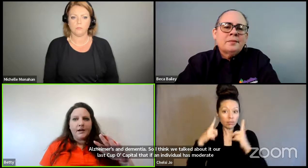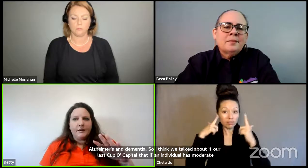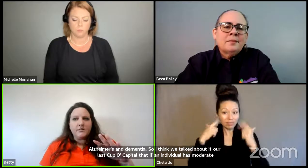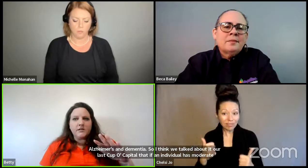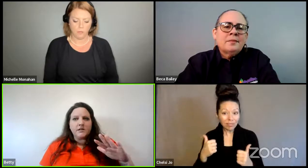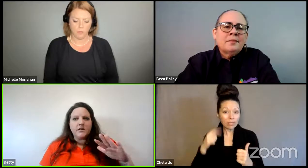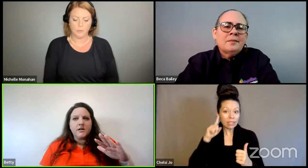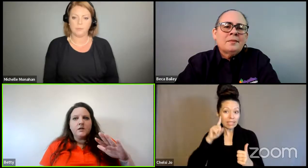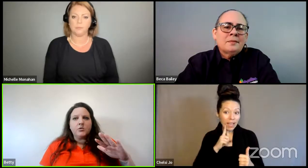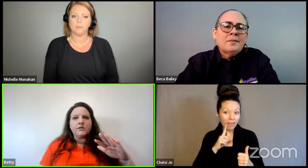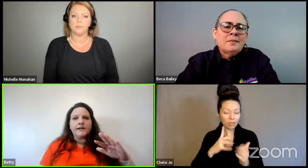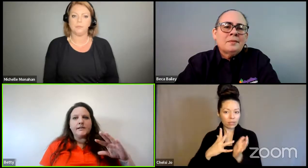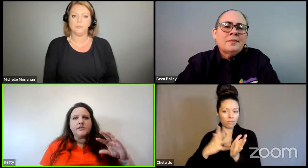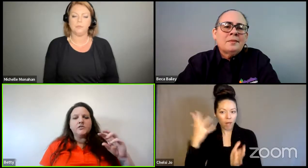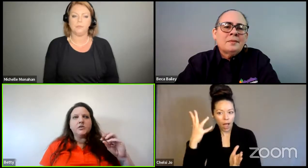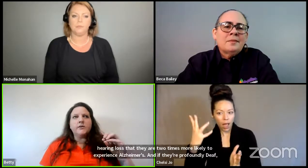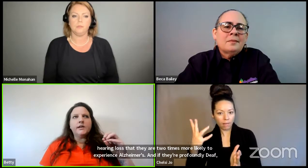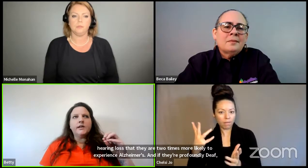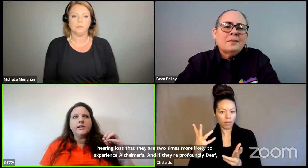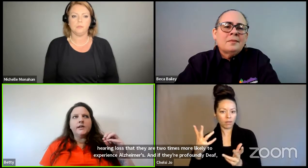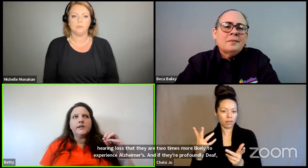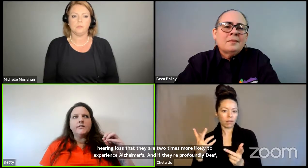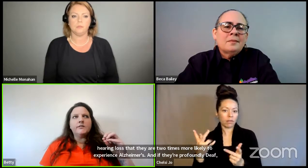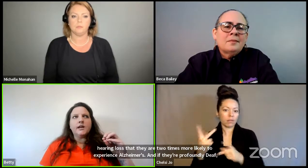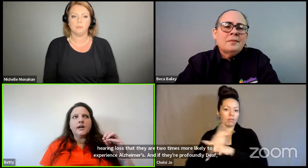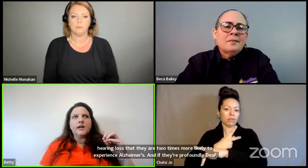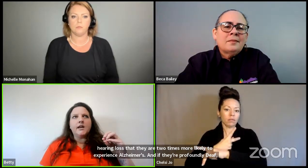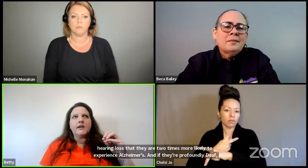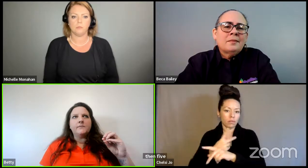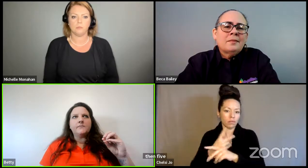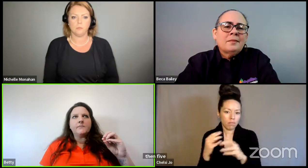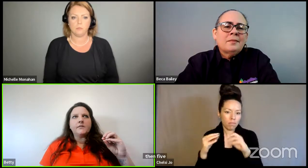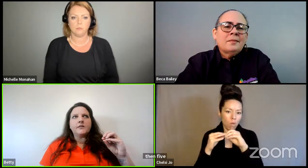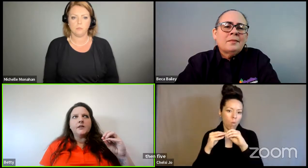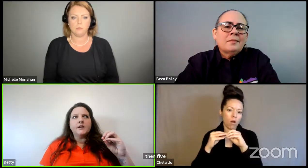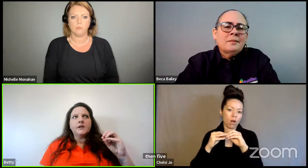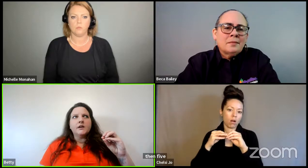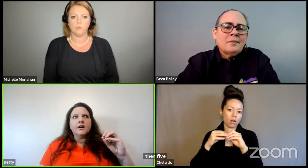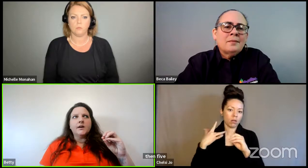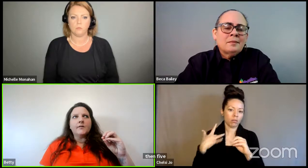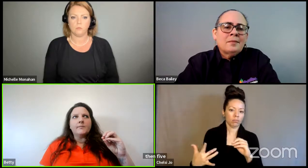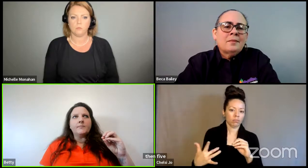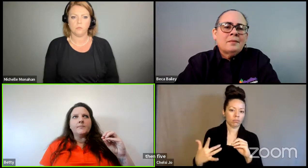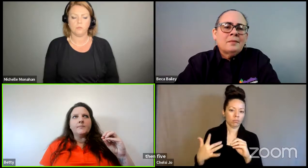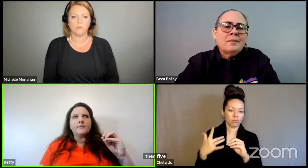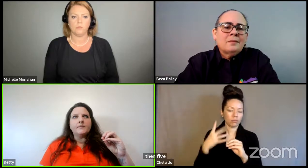5 times more likely. So it is